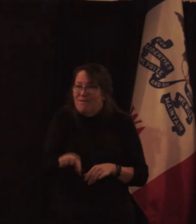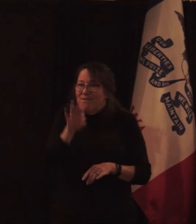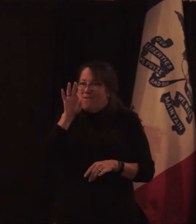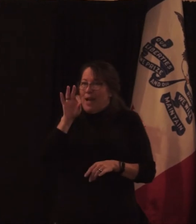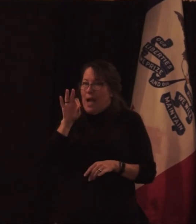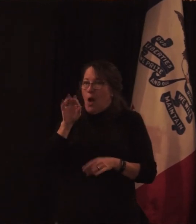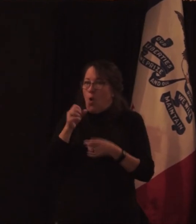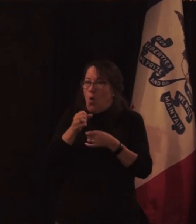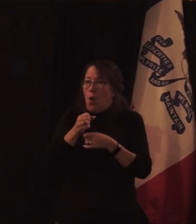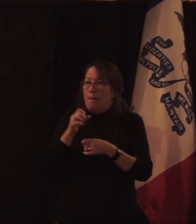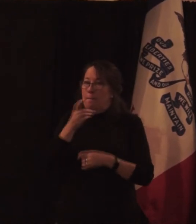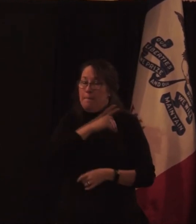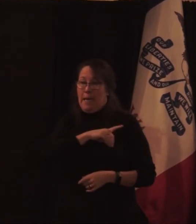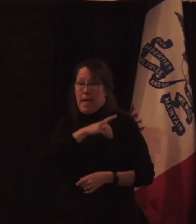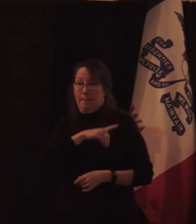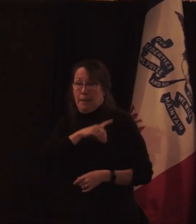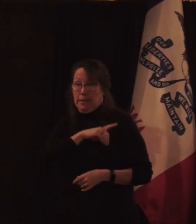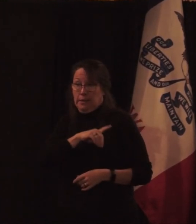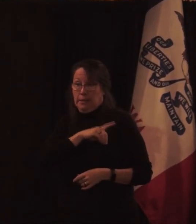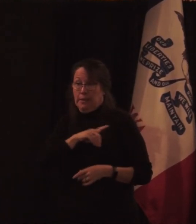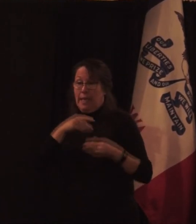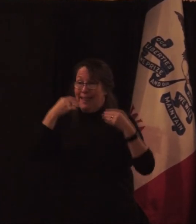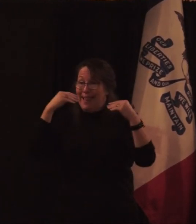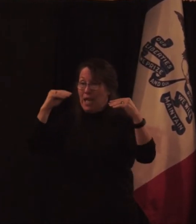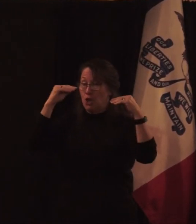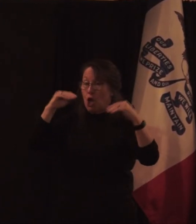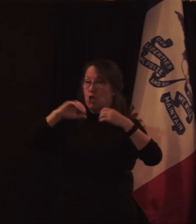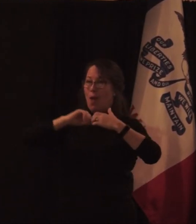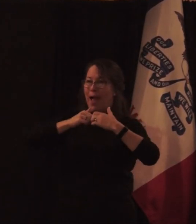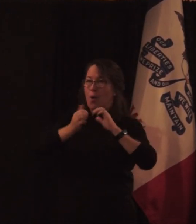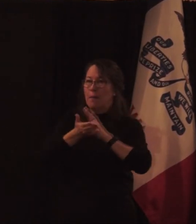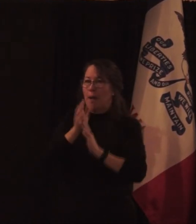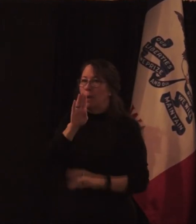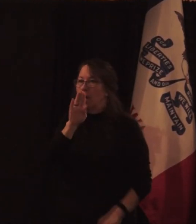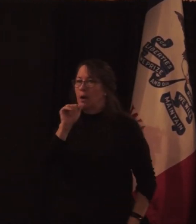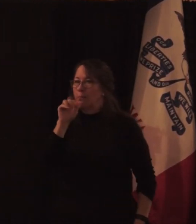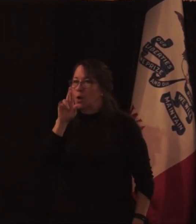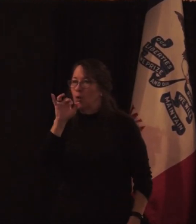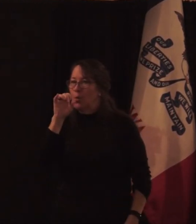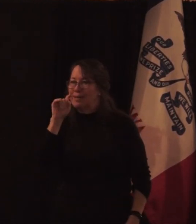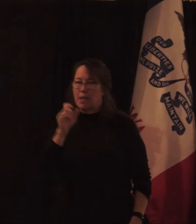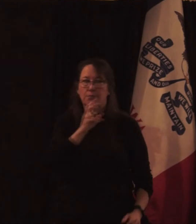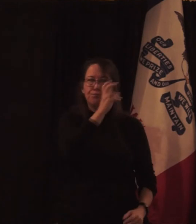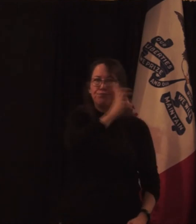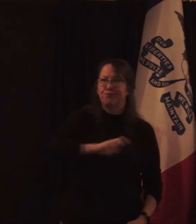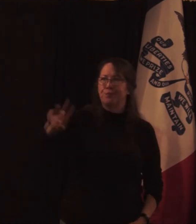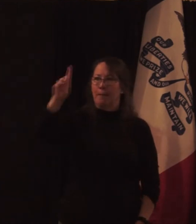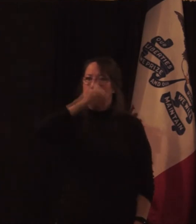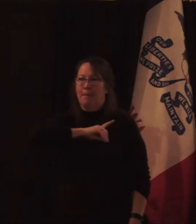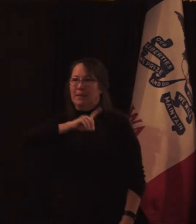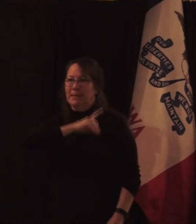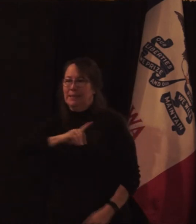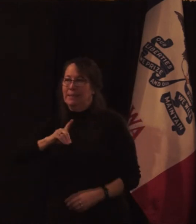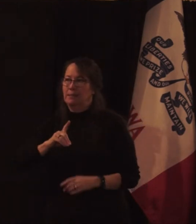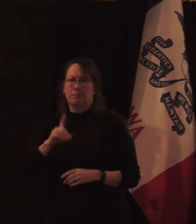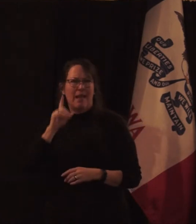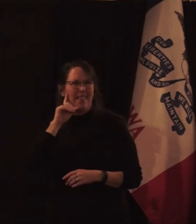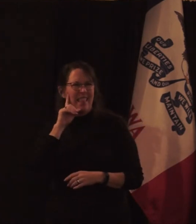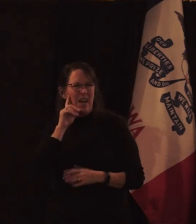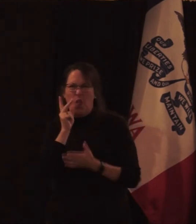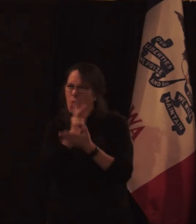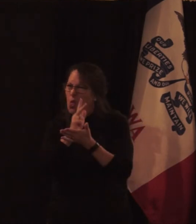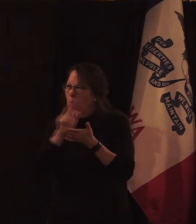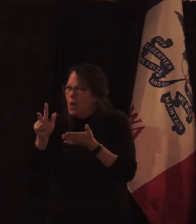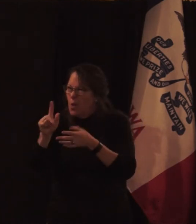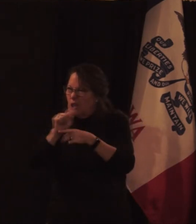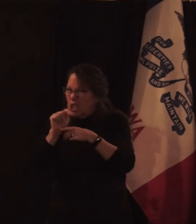that there was a place in Minneapolis where they taught you how to be a barista. So they took Emily up to Minneapolis. I think it was like